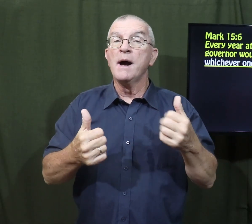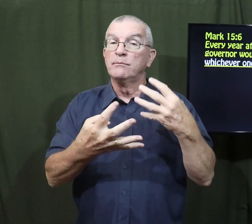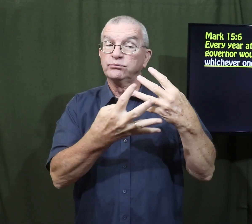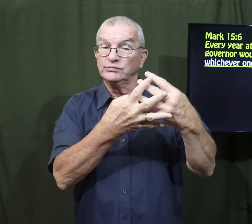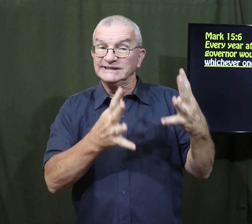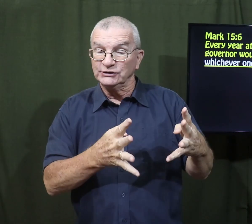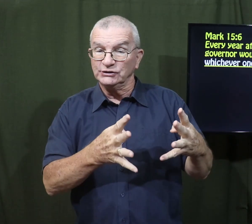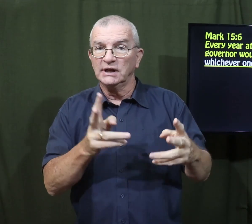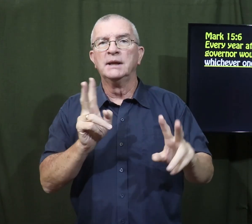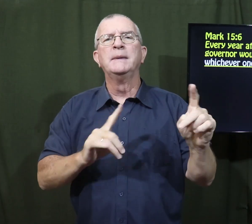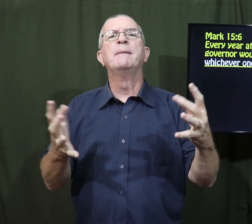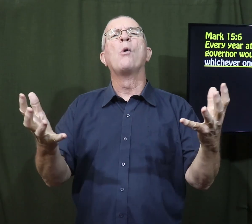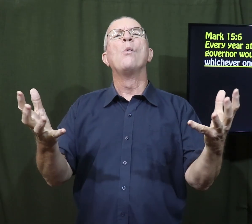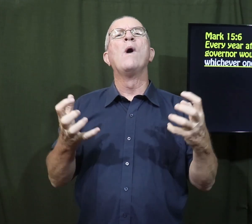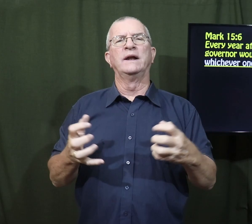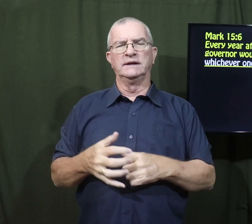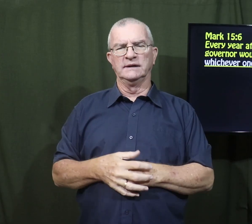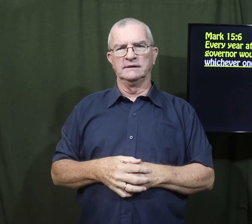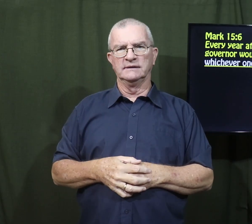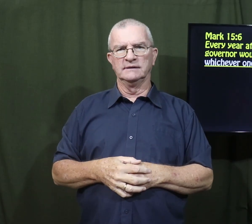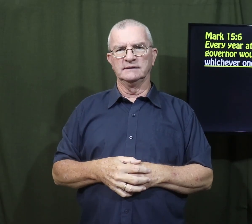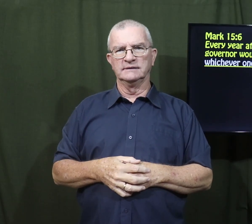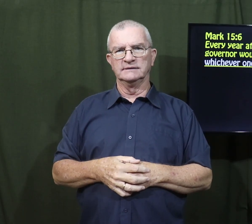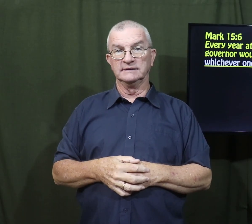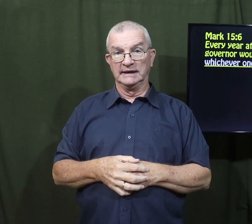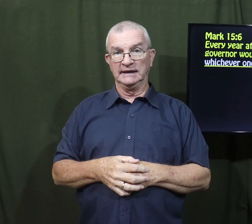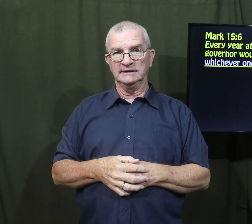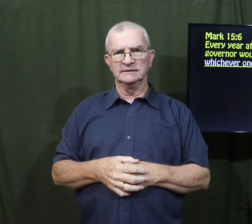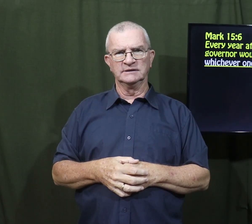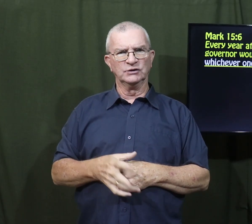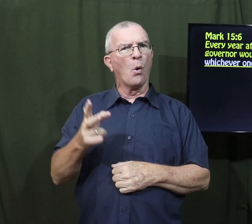whichever one the people wanted.